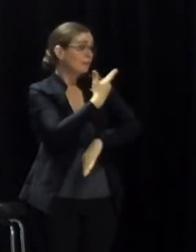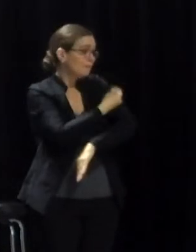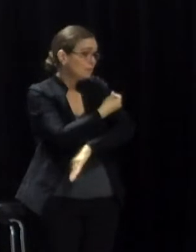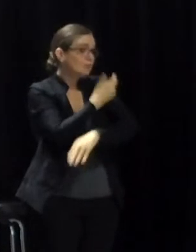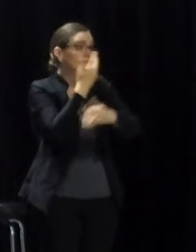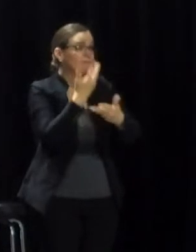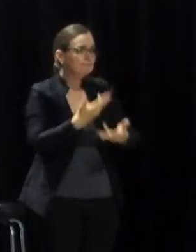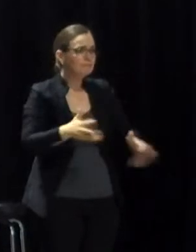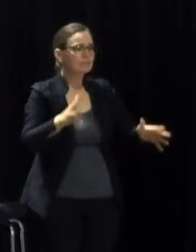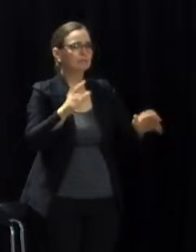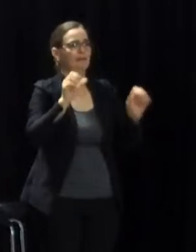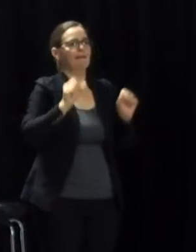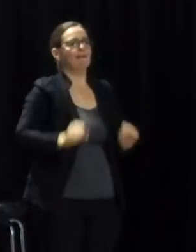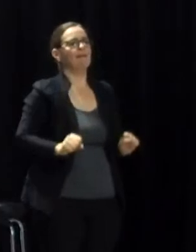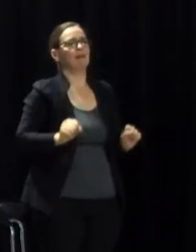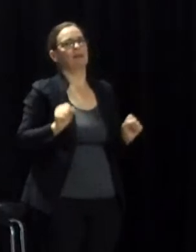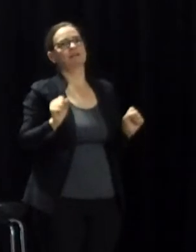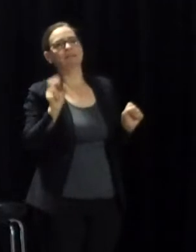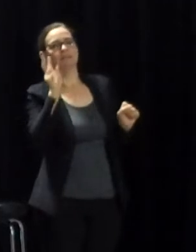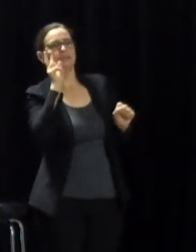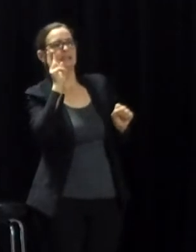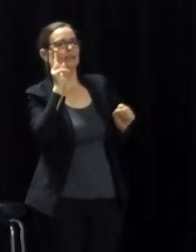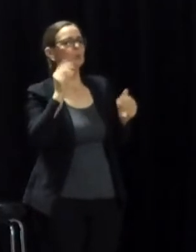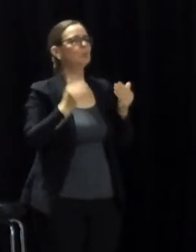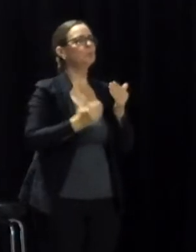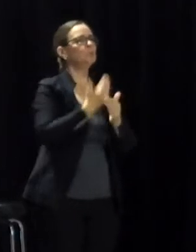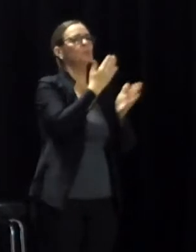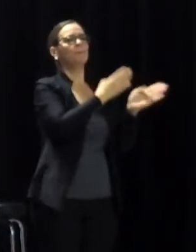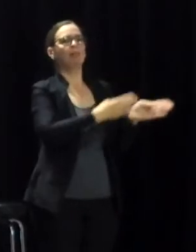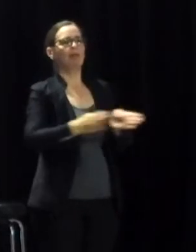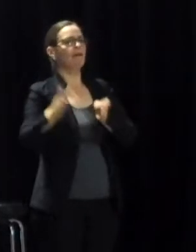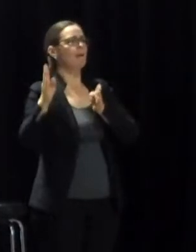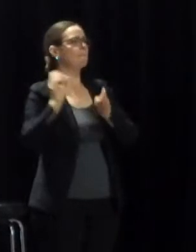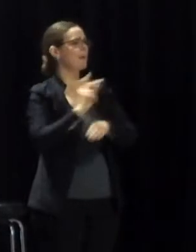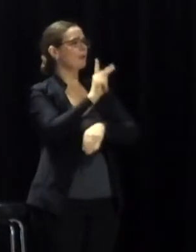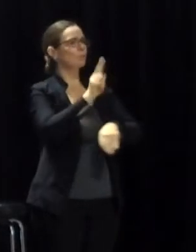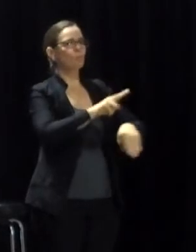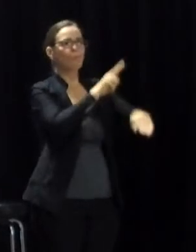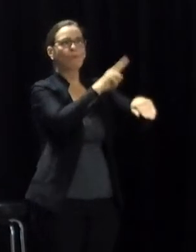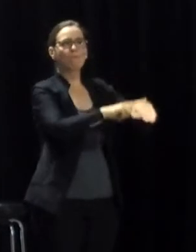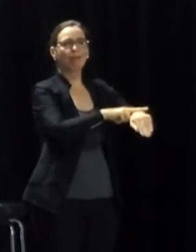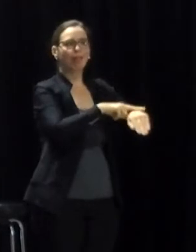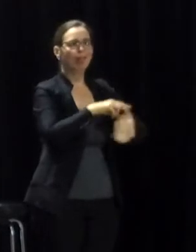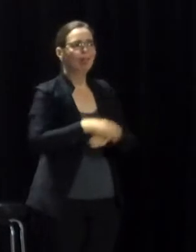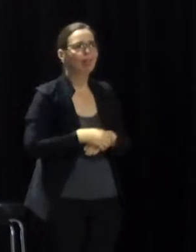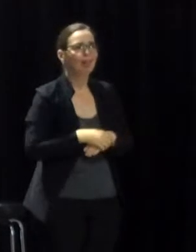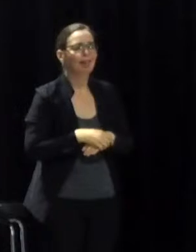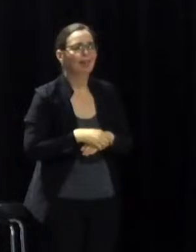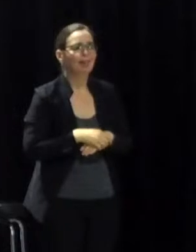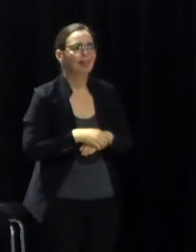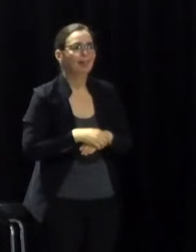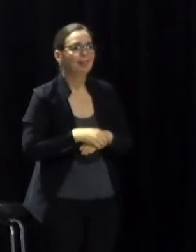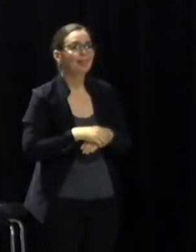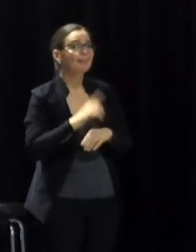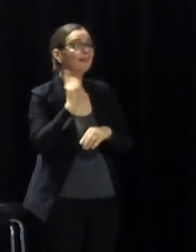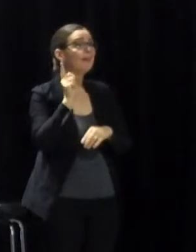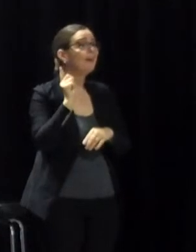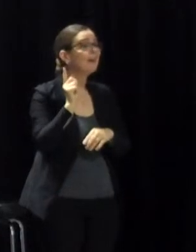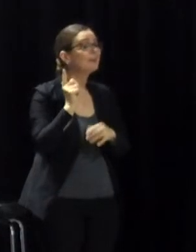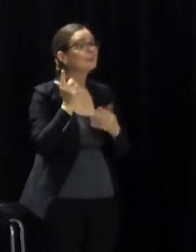to our vulnerable and then to our young people and then to everybody else. But until we're through that, we just got to grind this thing